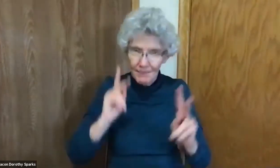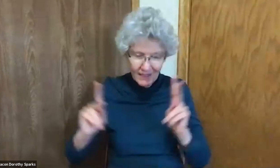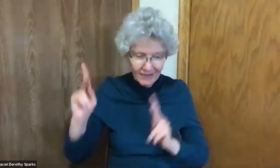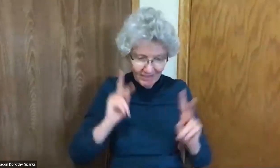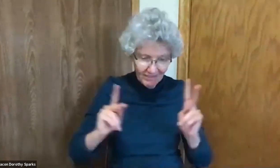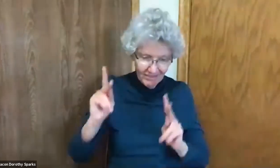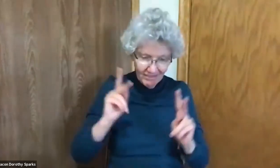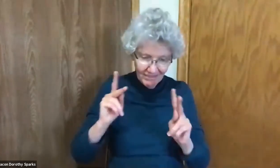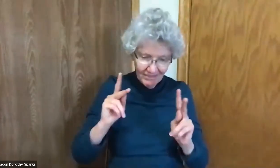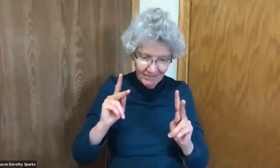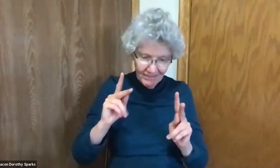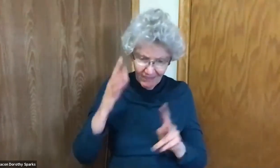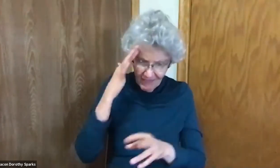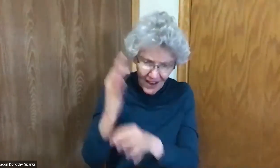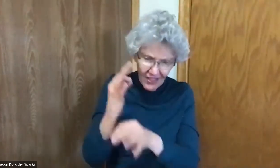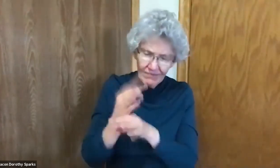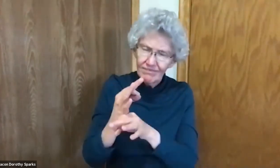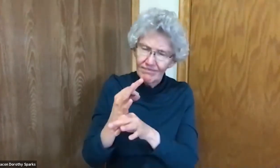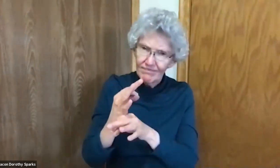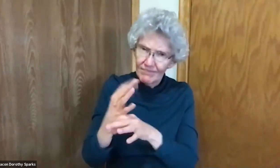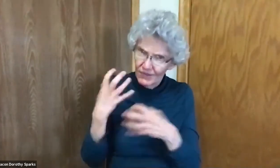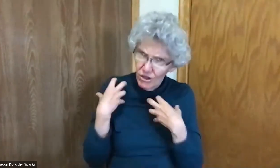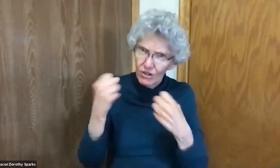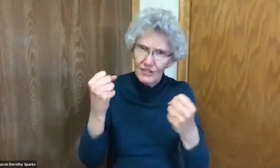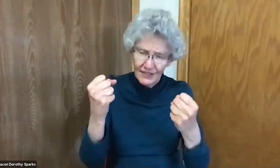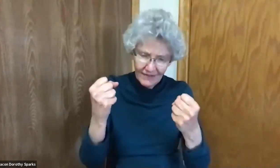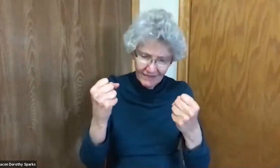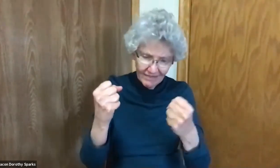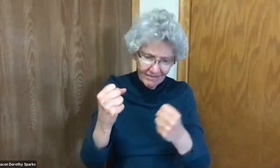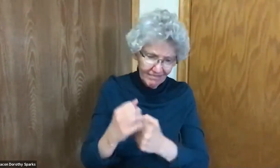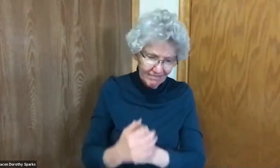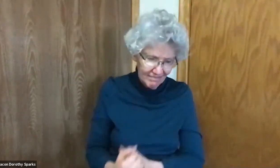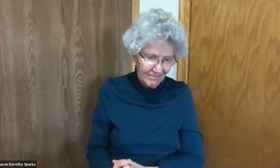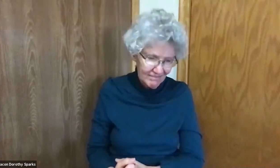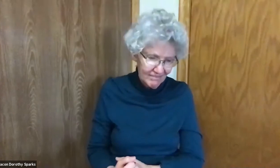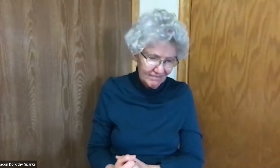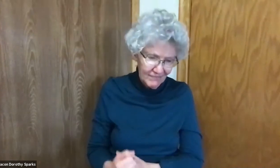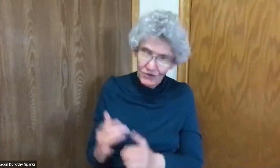You call us to be your people, faithful, courageous.